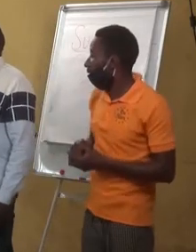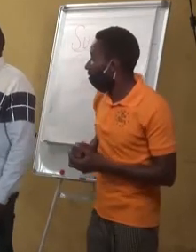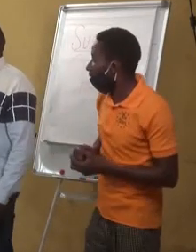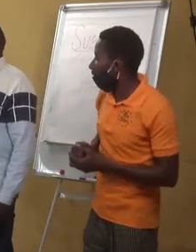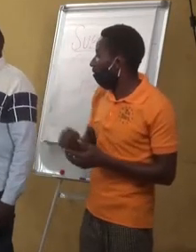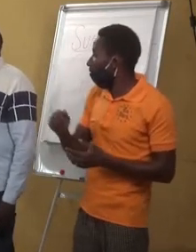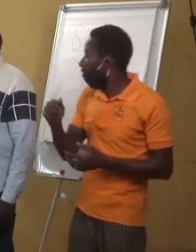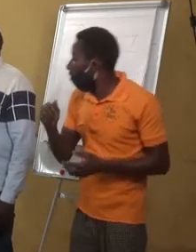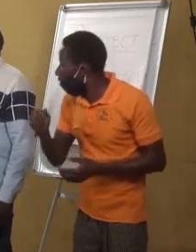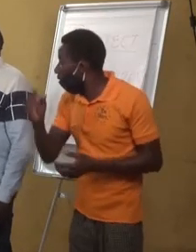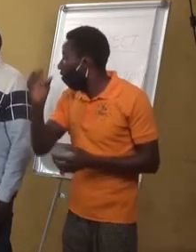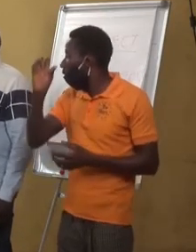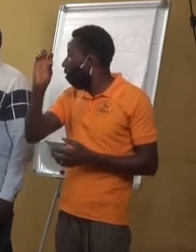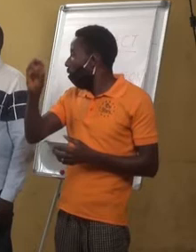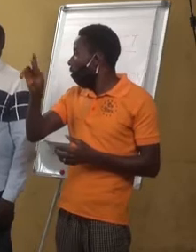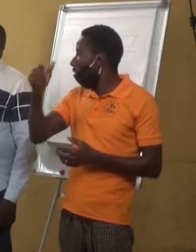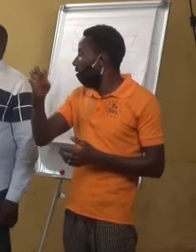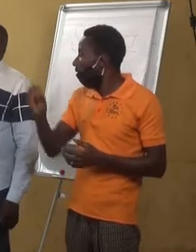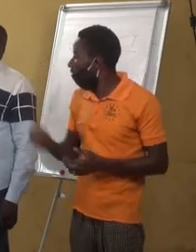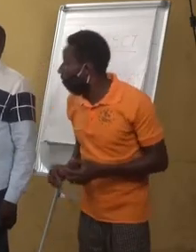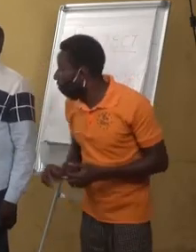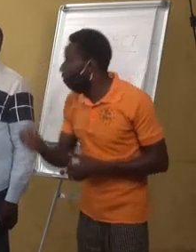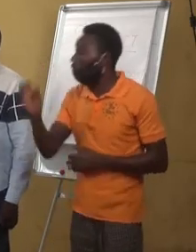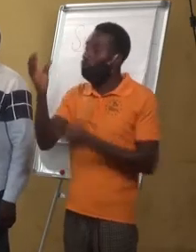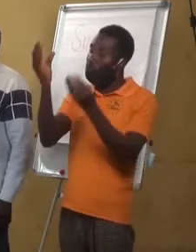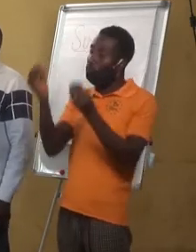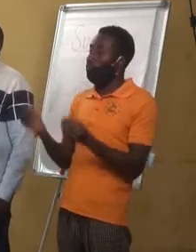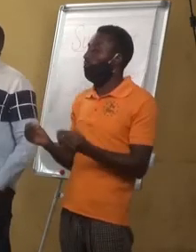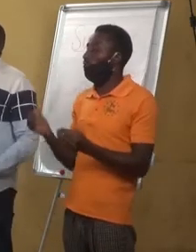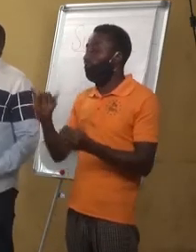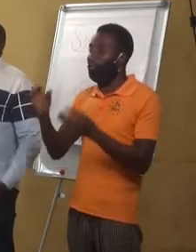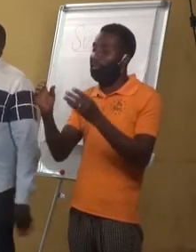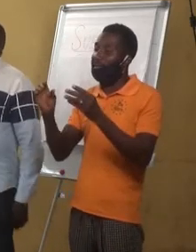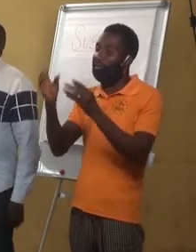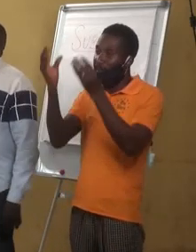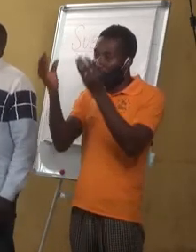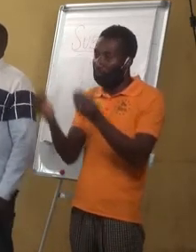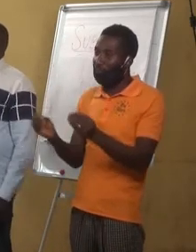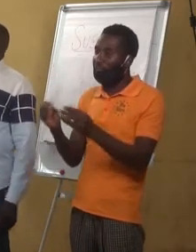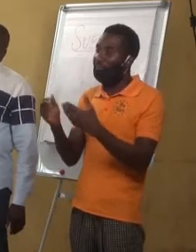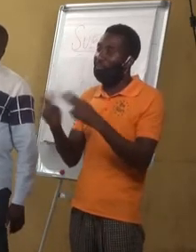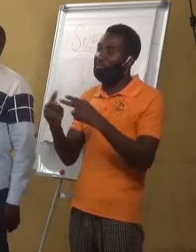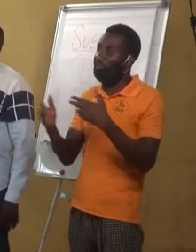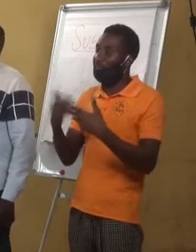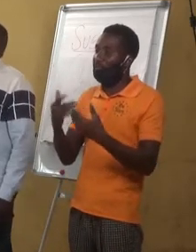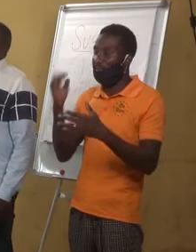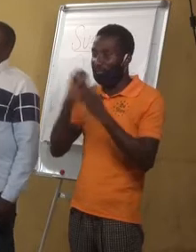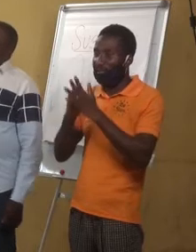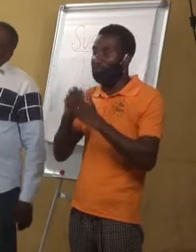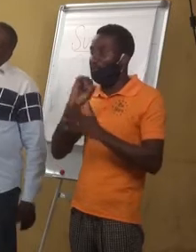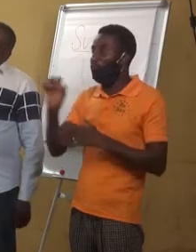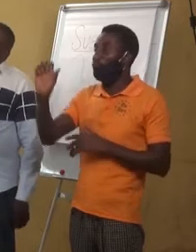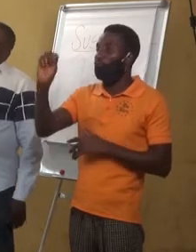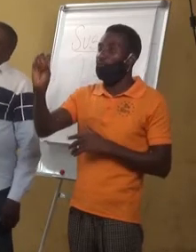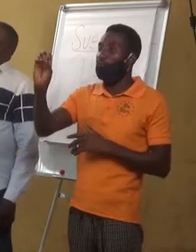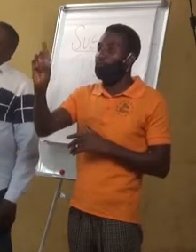insoluble in organic solvent. They dissolve easily. You know, a common example is sodium chloride. In our respective